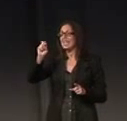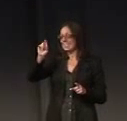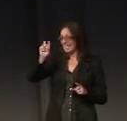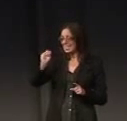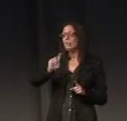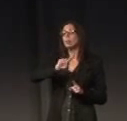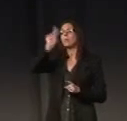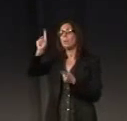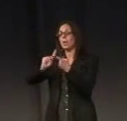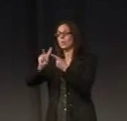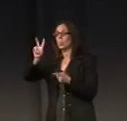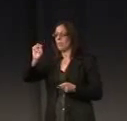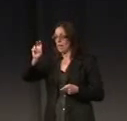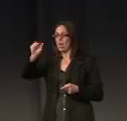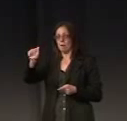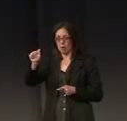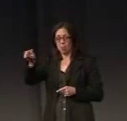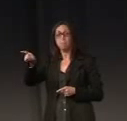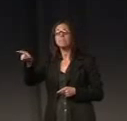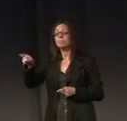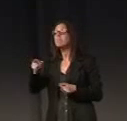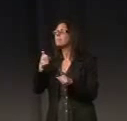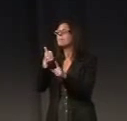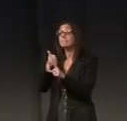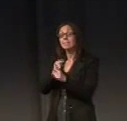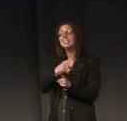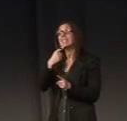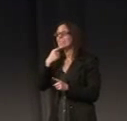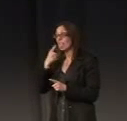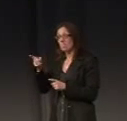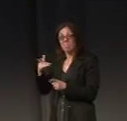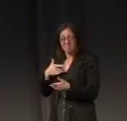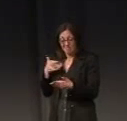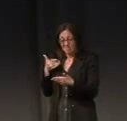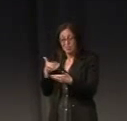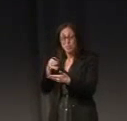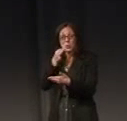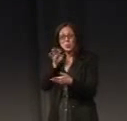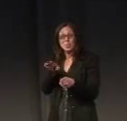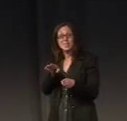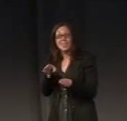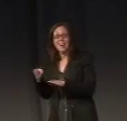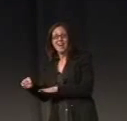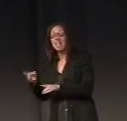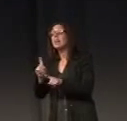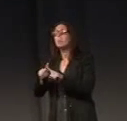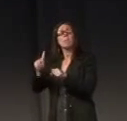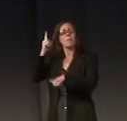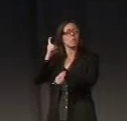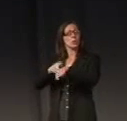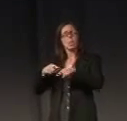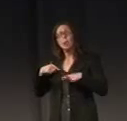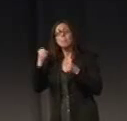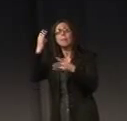his impending death cleared his head, and that for the first time in years, he felt once again able to do philosophy.